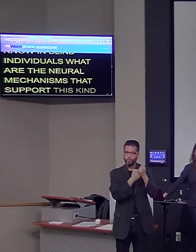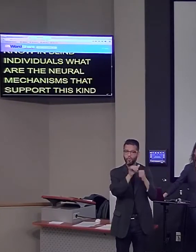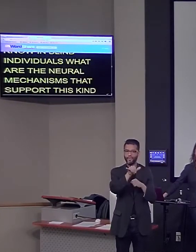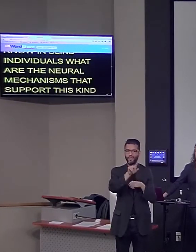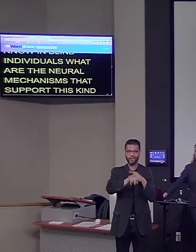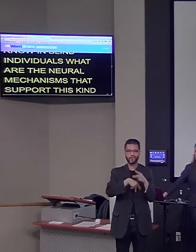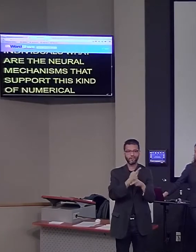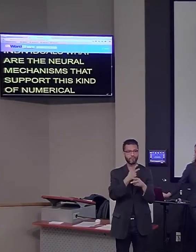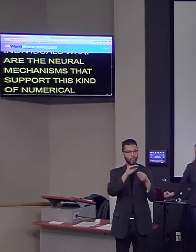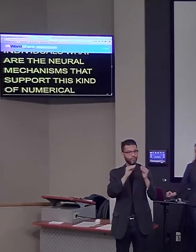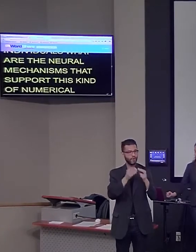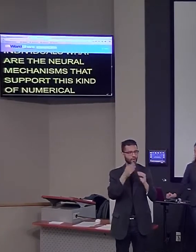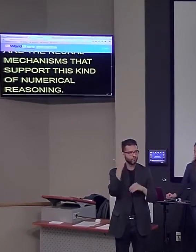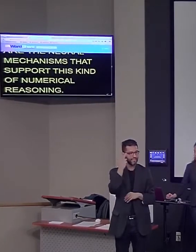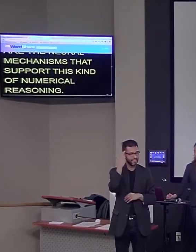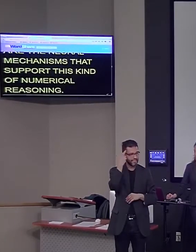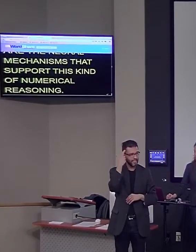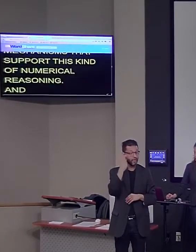we also thought that